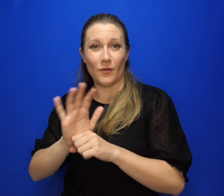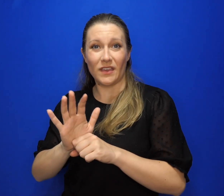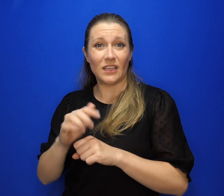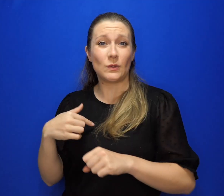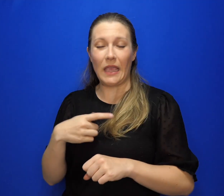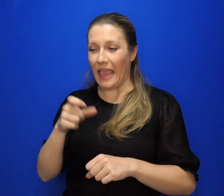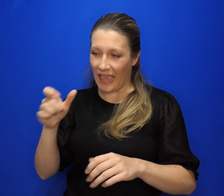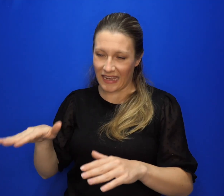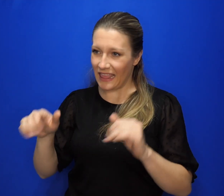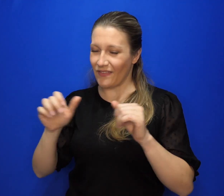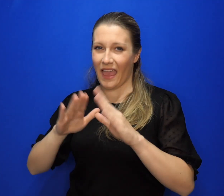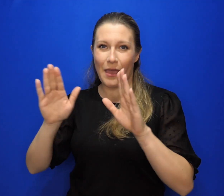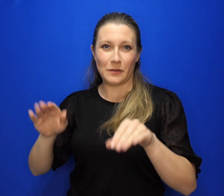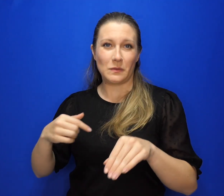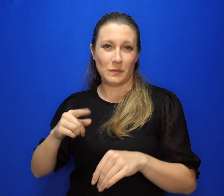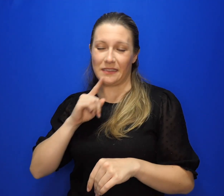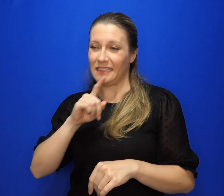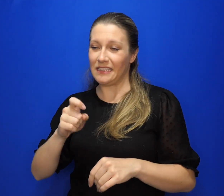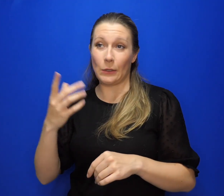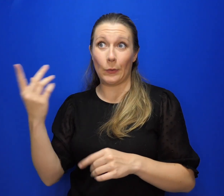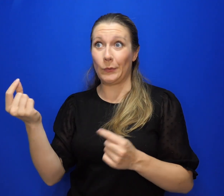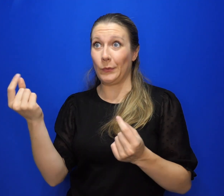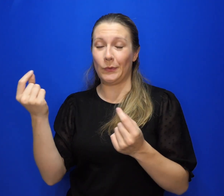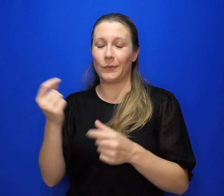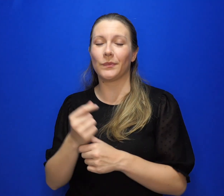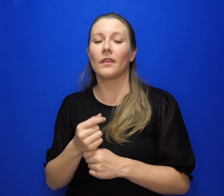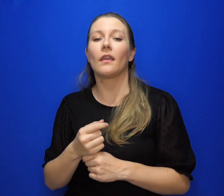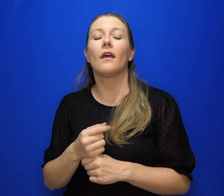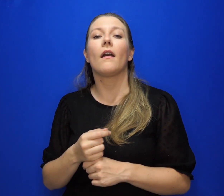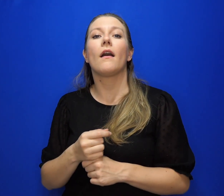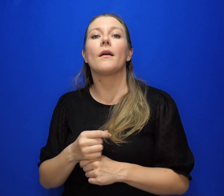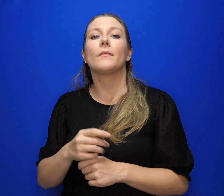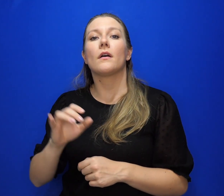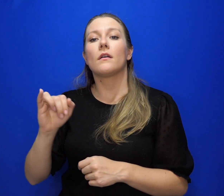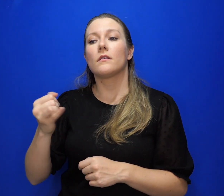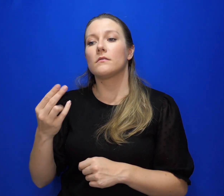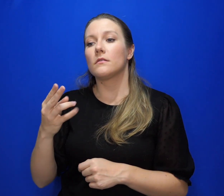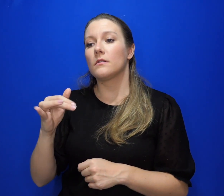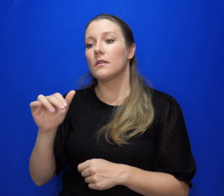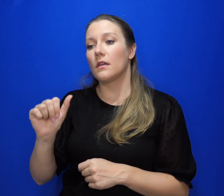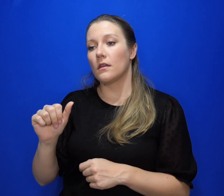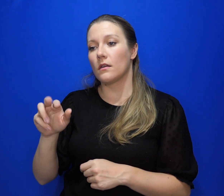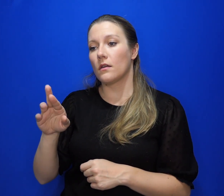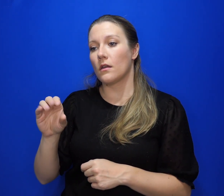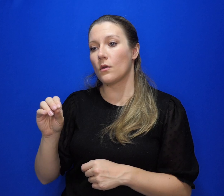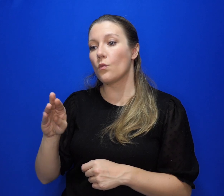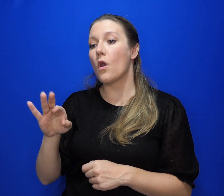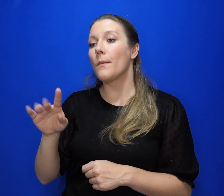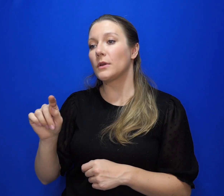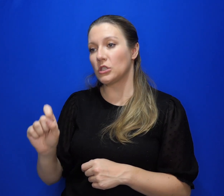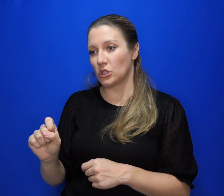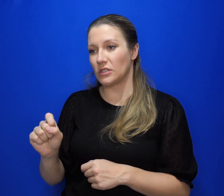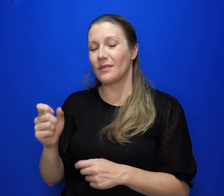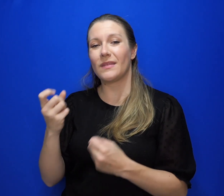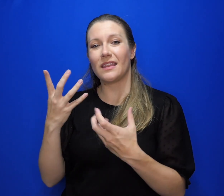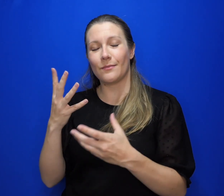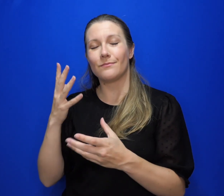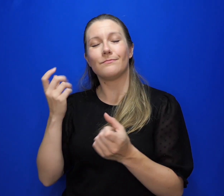the house. Julia Roberts has been in those movies. Now, she's been in a ton of movies. She was in that movie where she